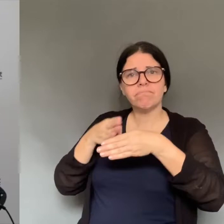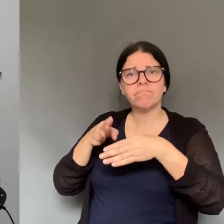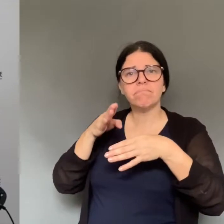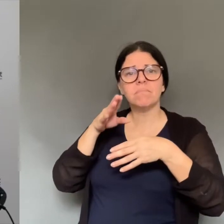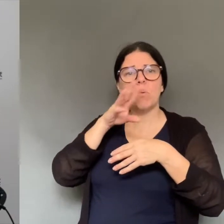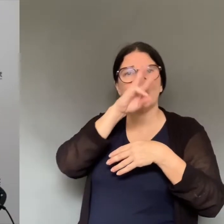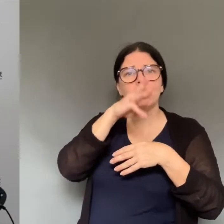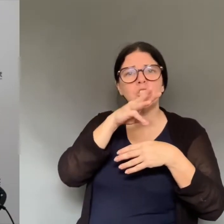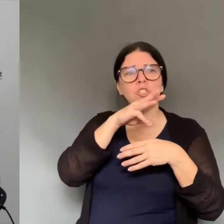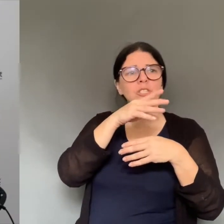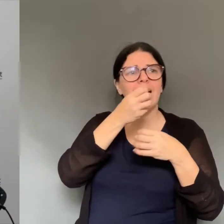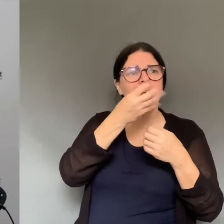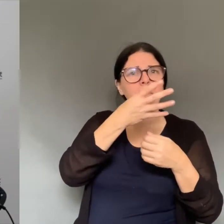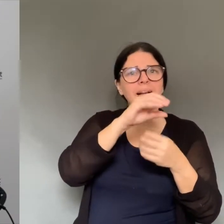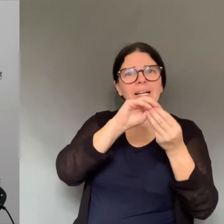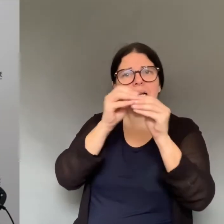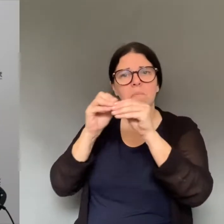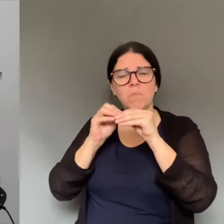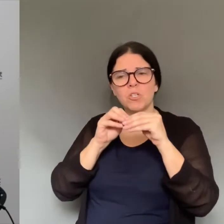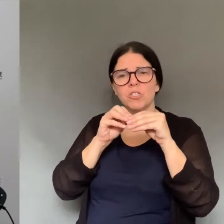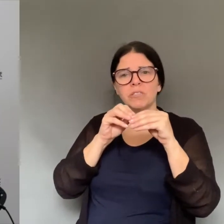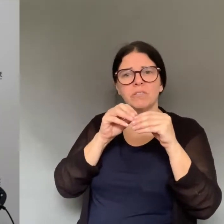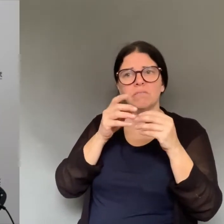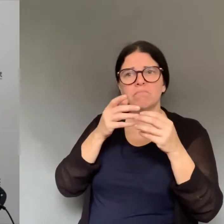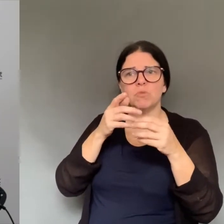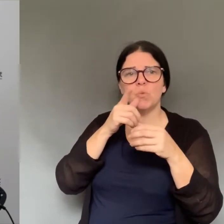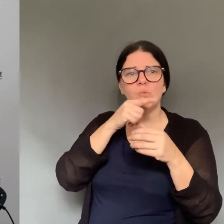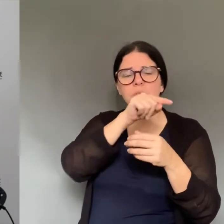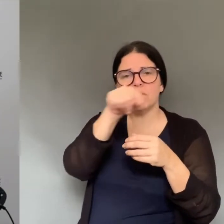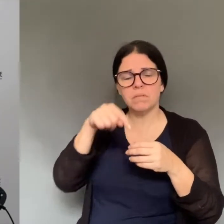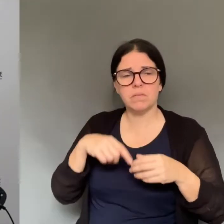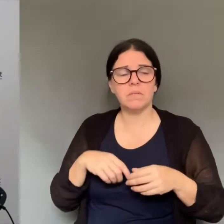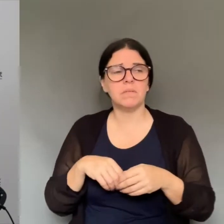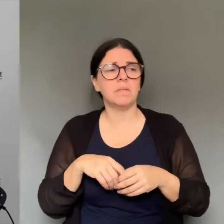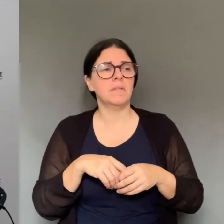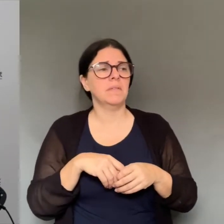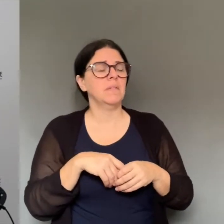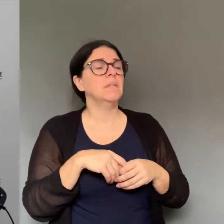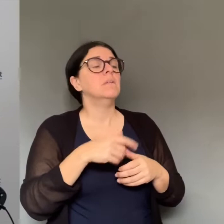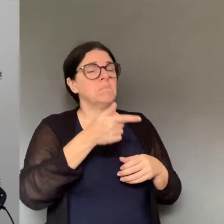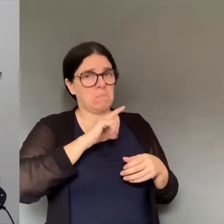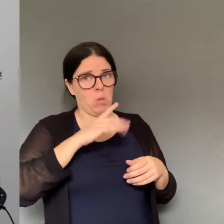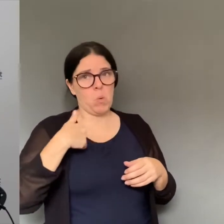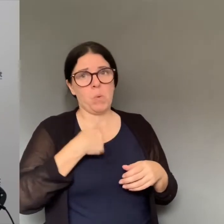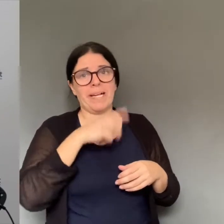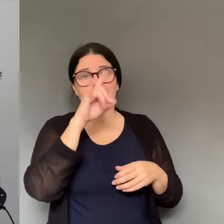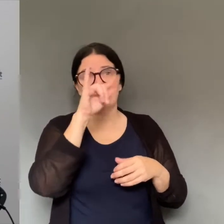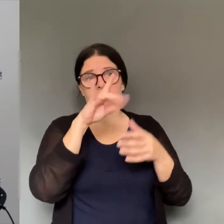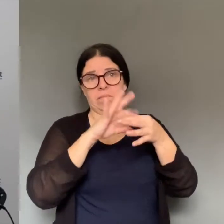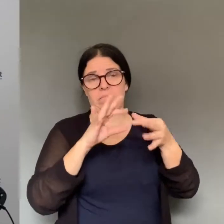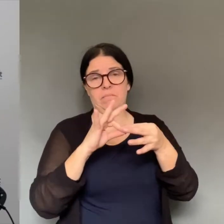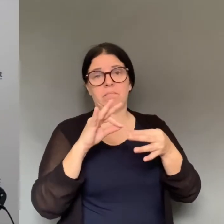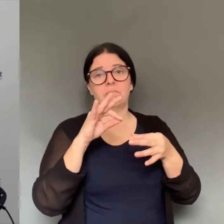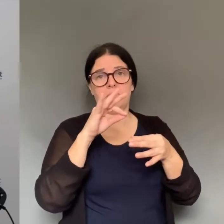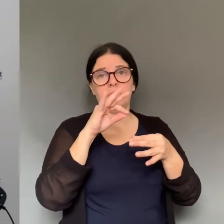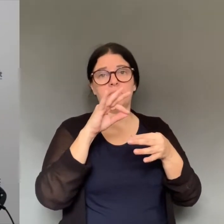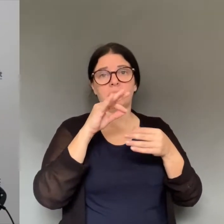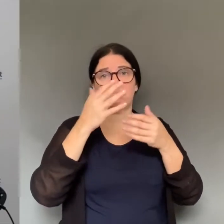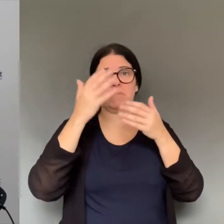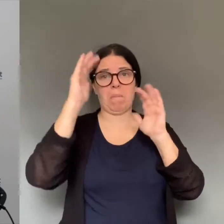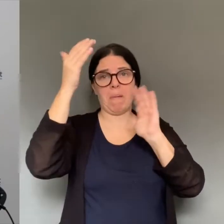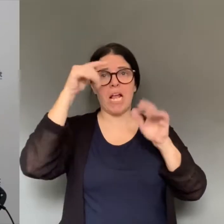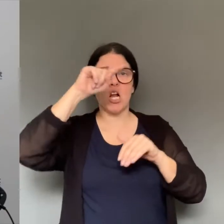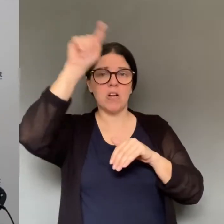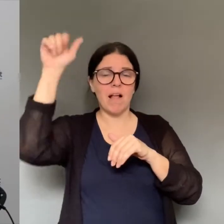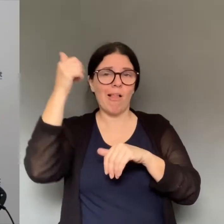3 days now, and we will provide another update on this Friday, and we're hoping that it will be